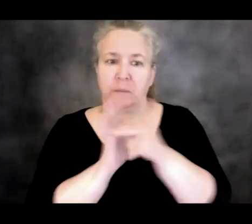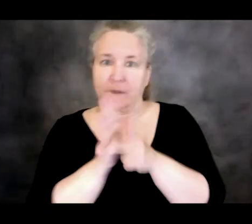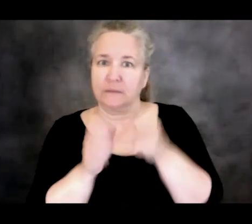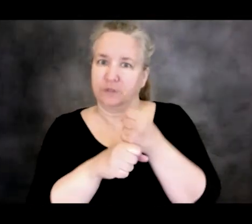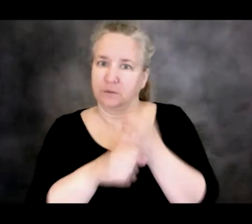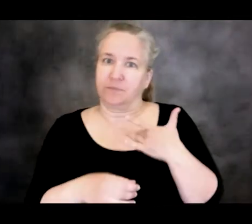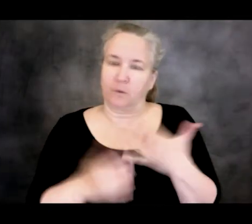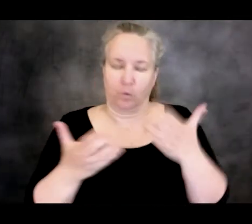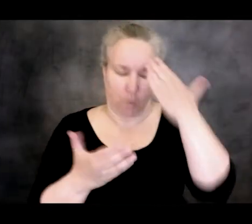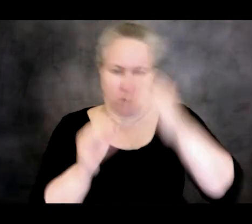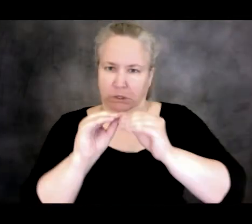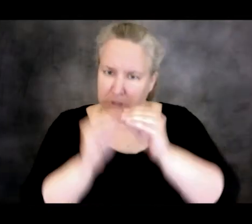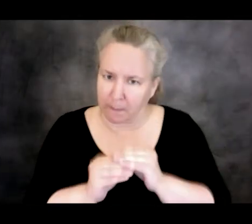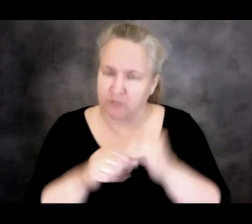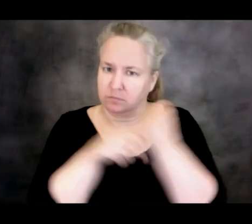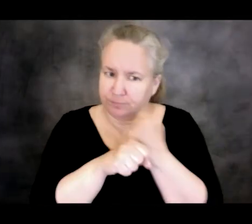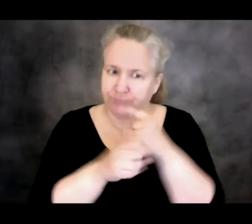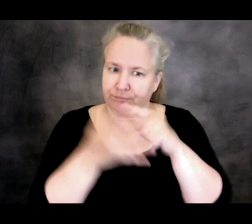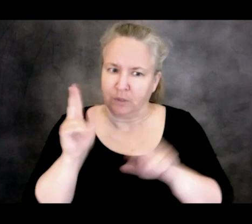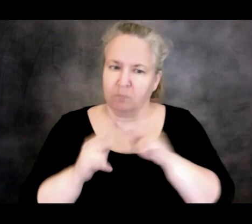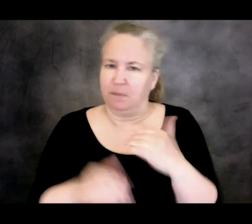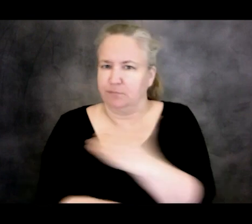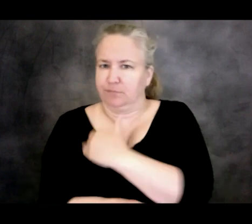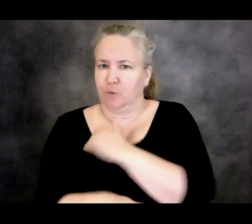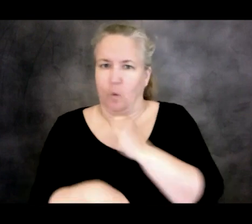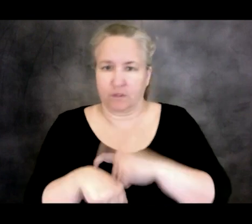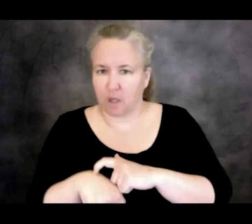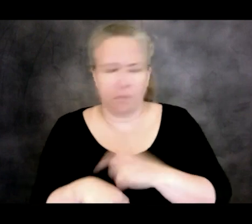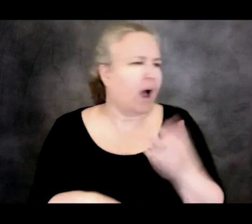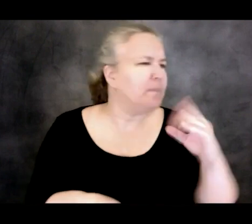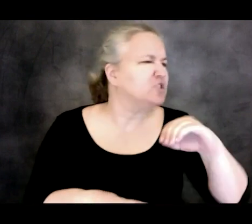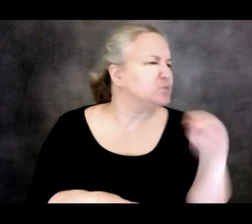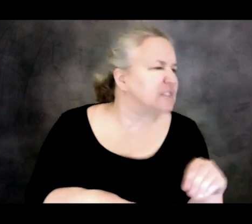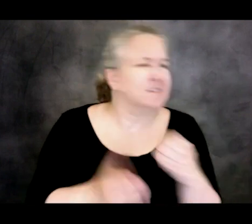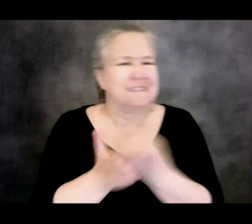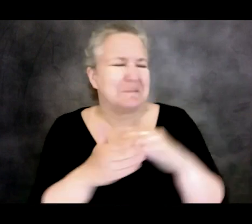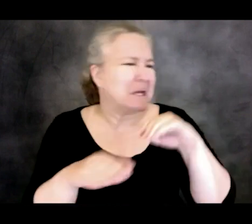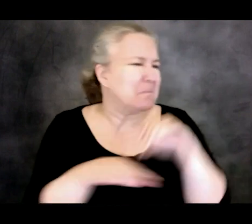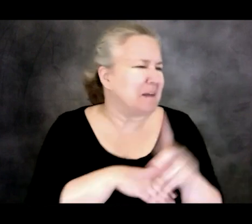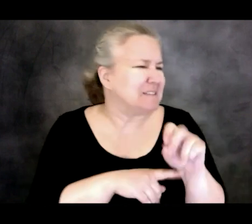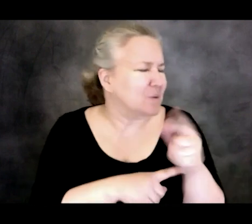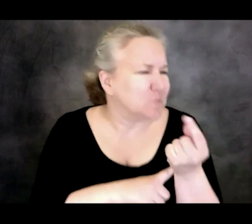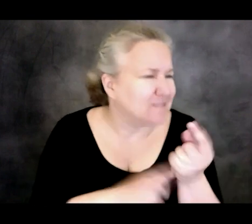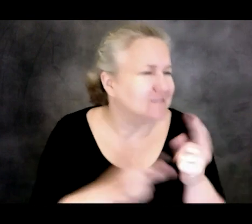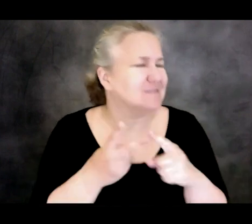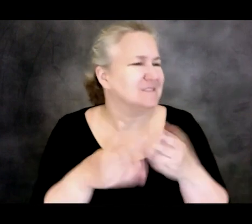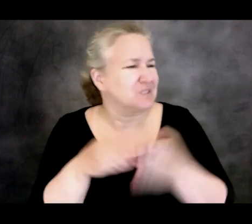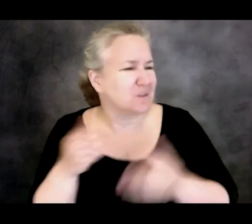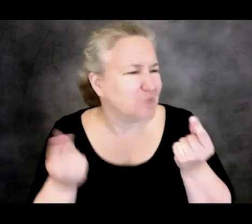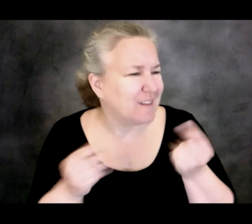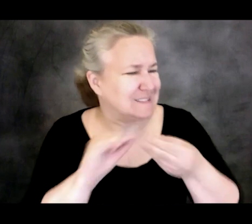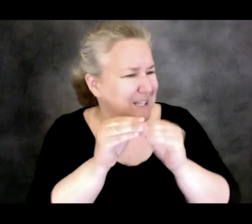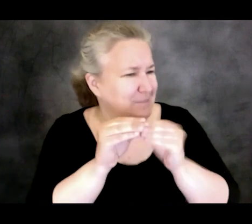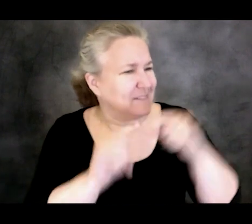know numbers, and people write me all the time. What is a percentage? What is the economic impact of DACA? What has it done? But I'm telling a more kind